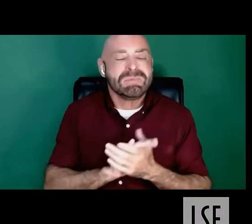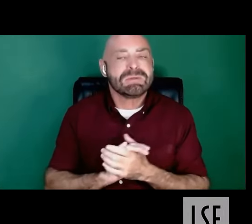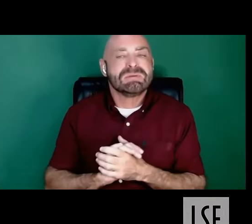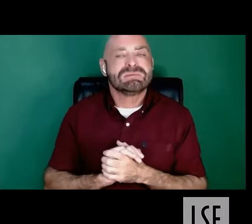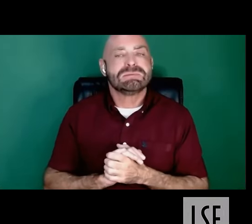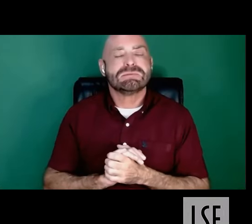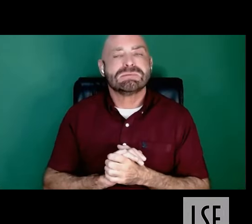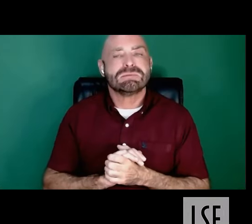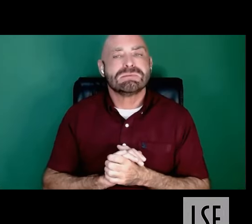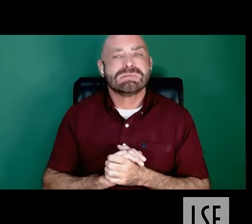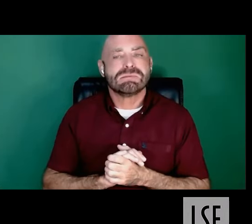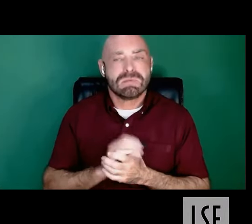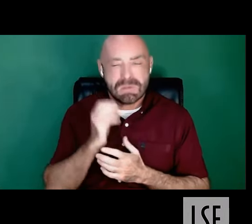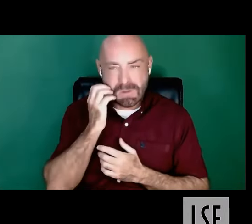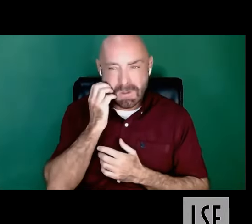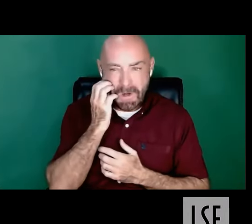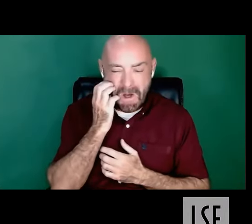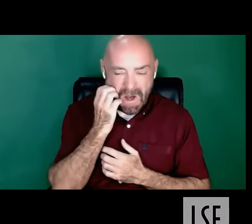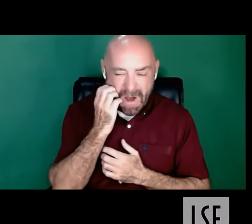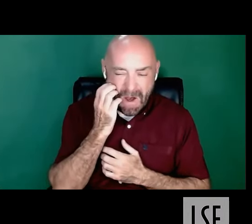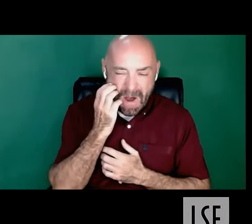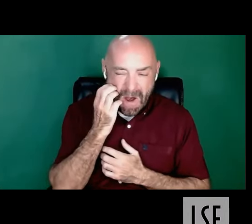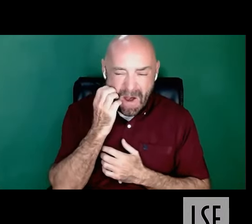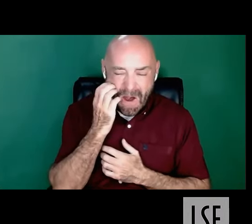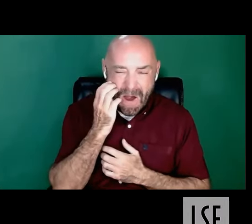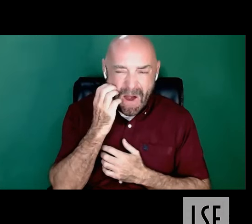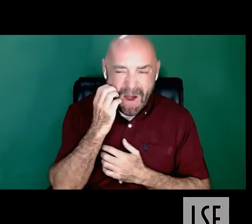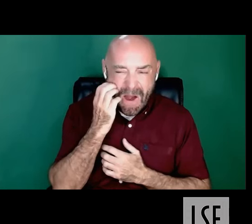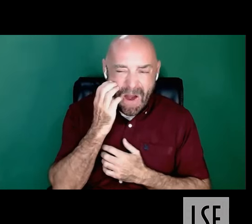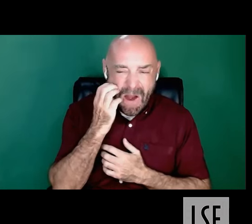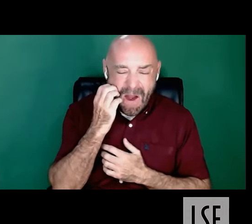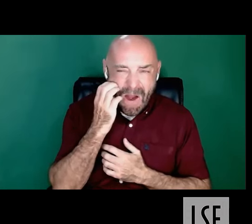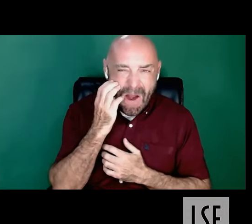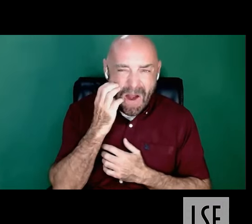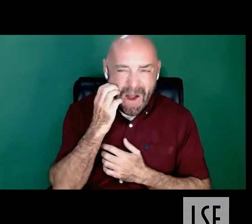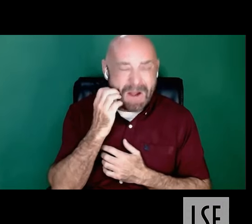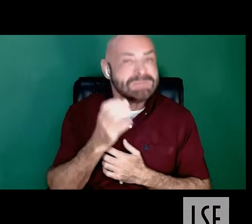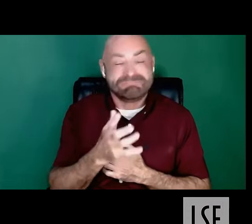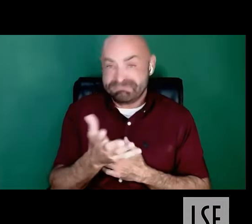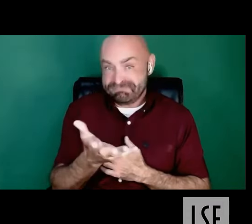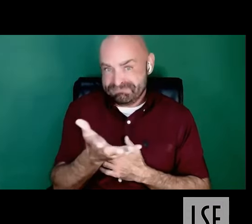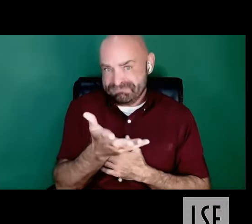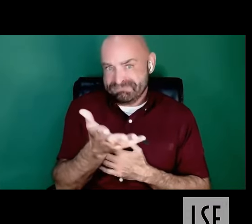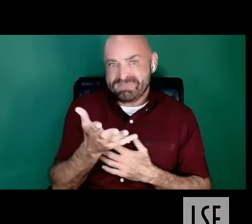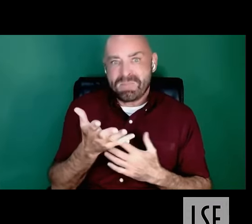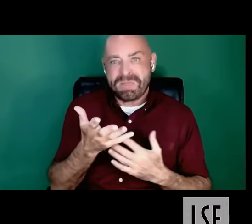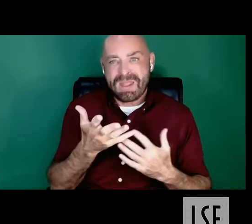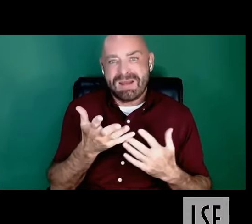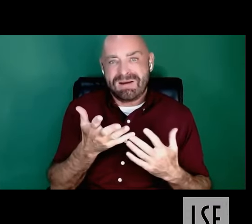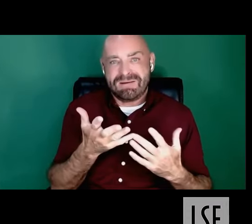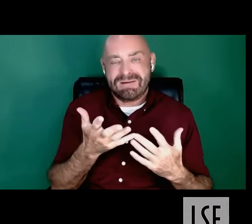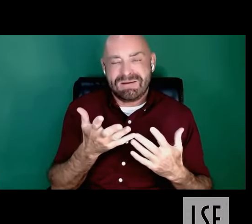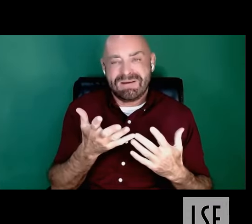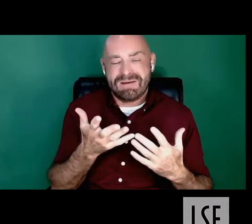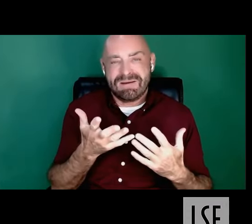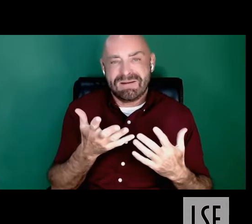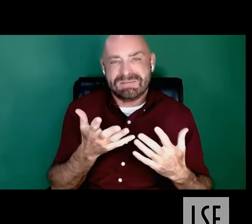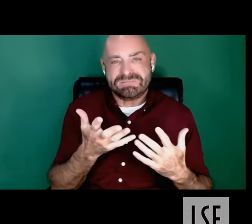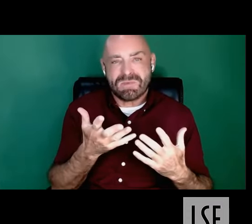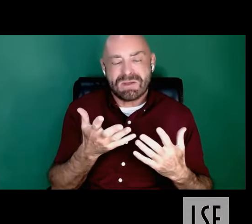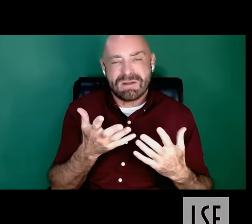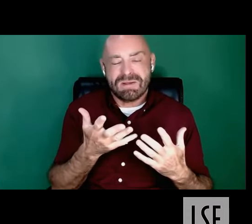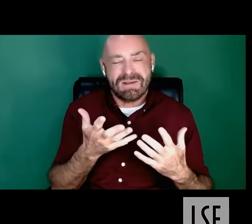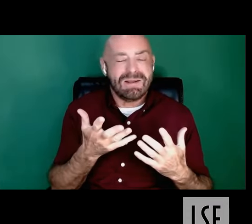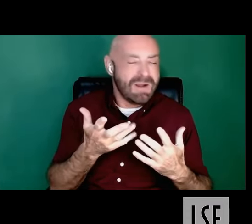It's true, this is a view that often does not speak its name. So, obviously here it does a bit, but anyway,